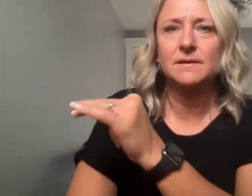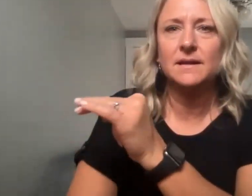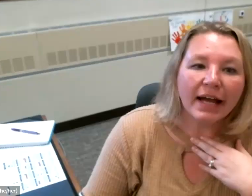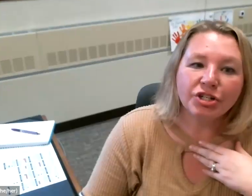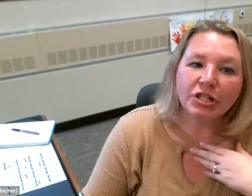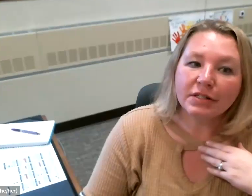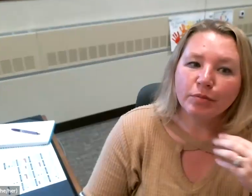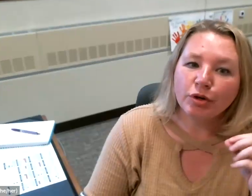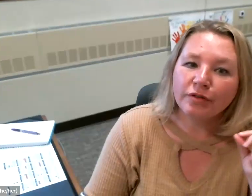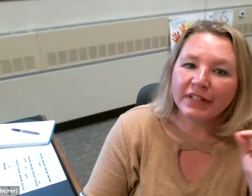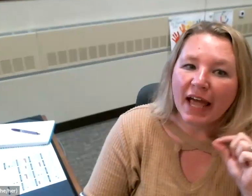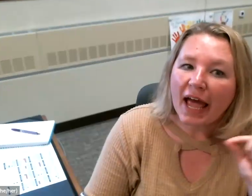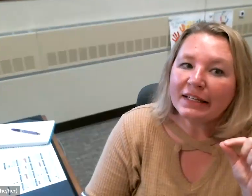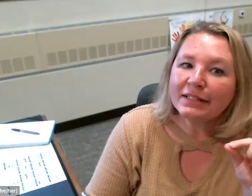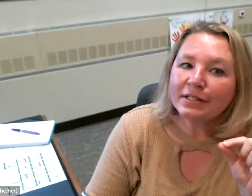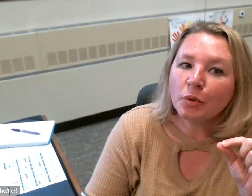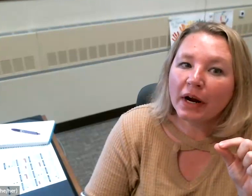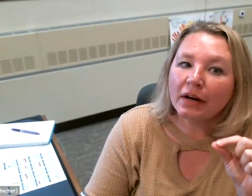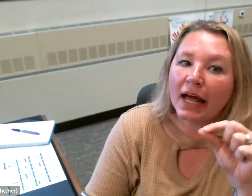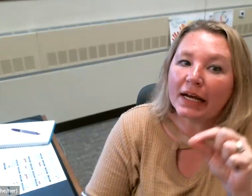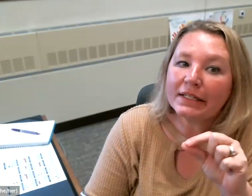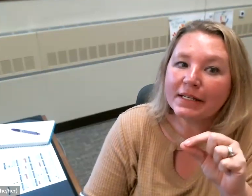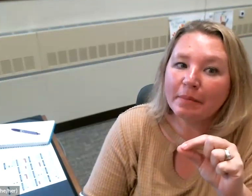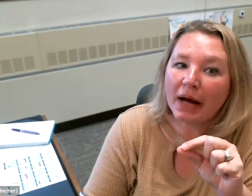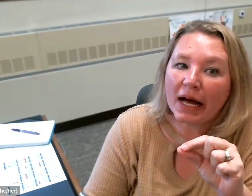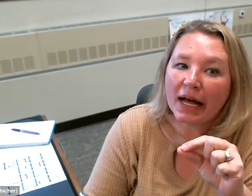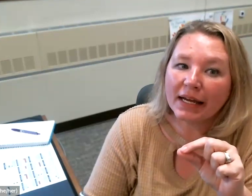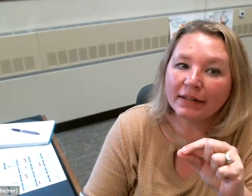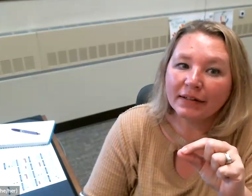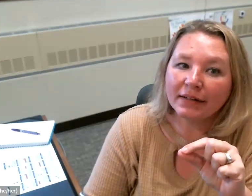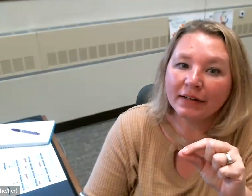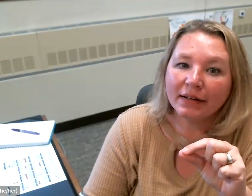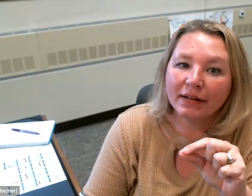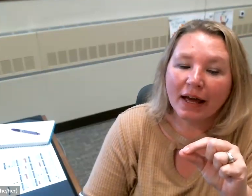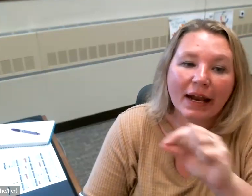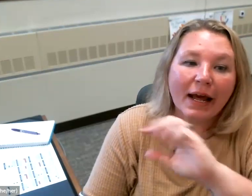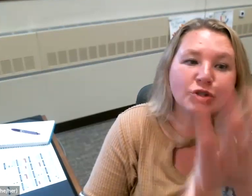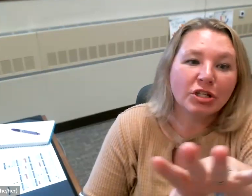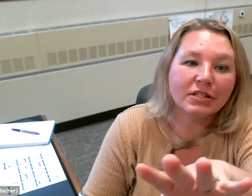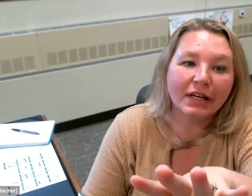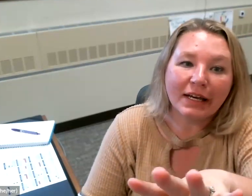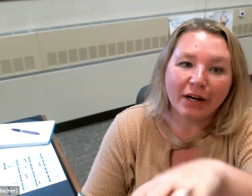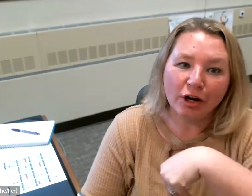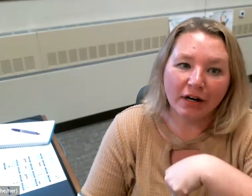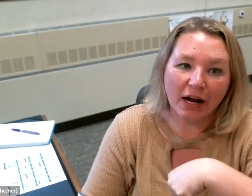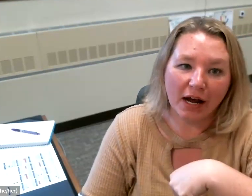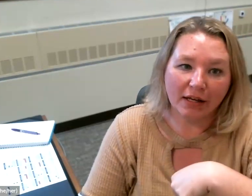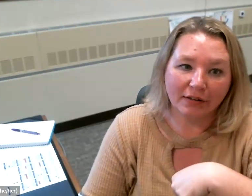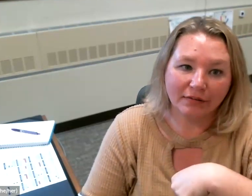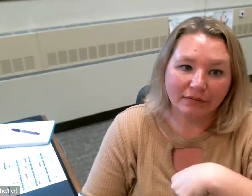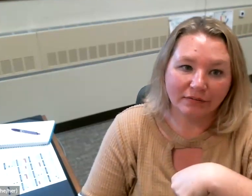I just moved Kathy's square next to mine, and I'm just looking at her and I.